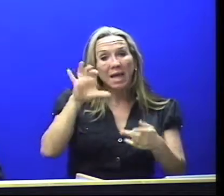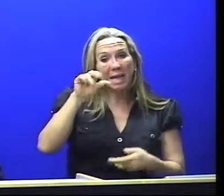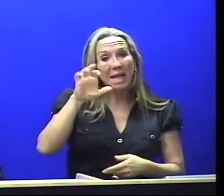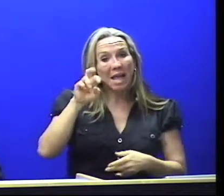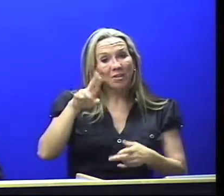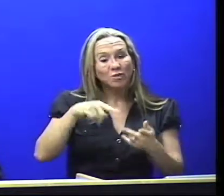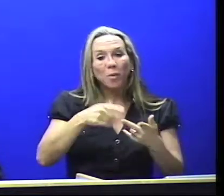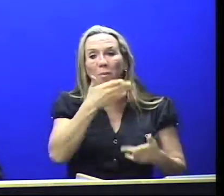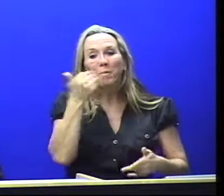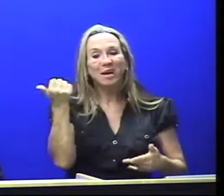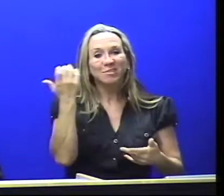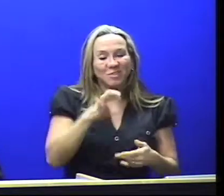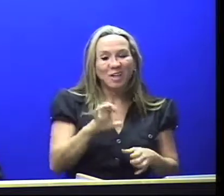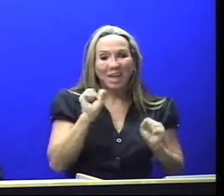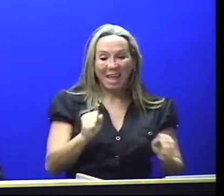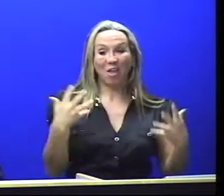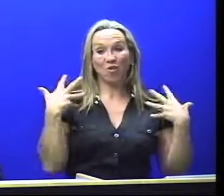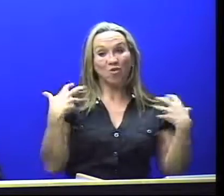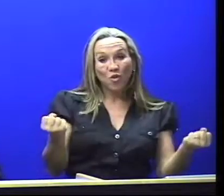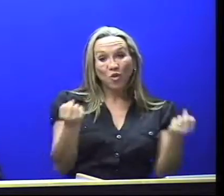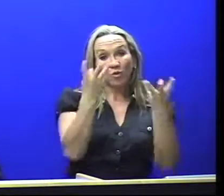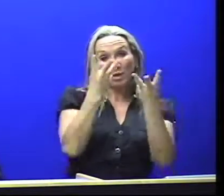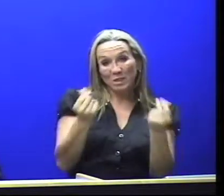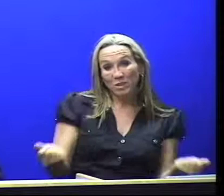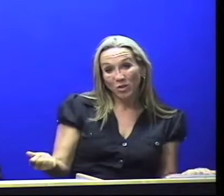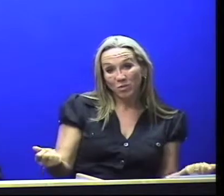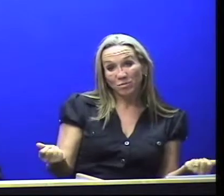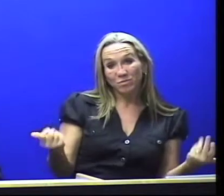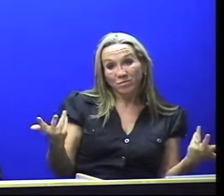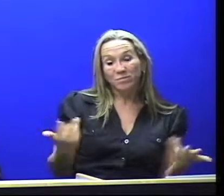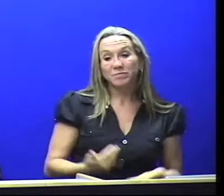cured, for it to go away completely.